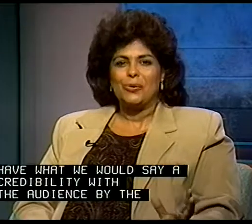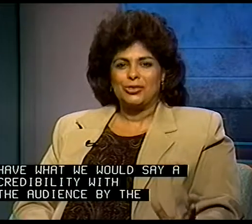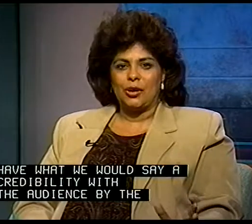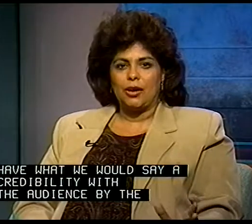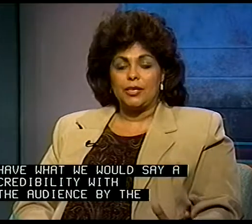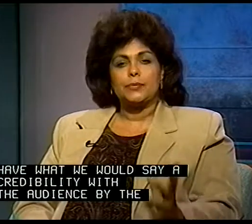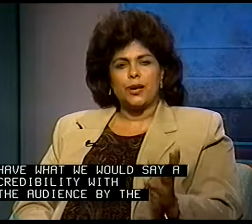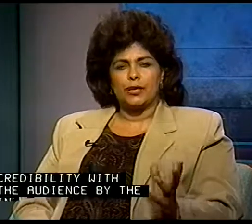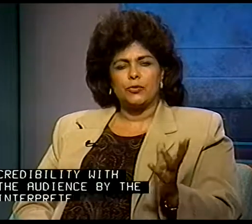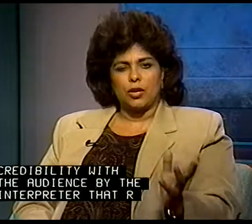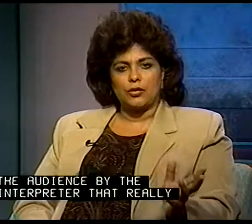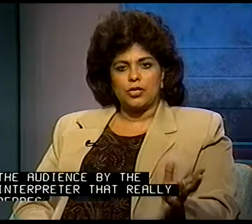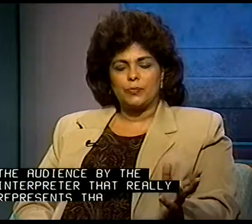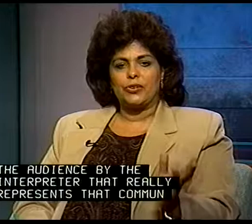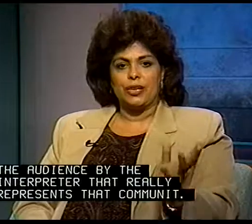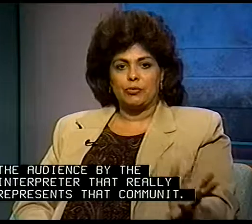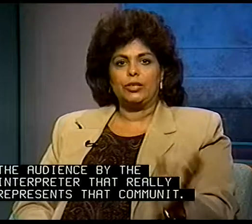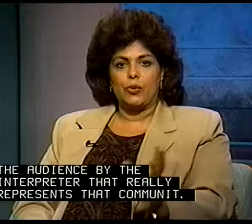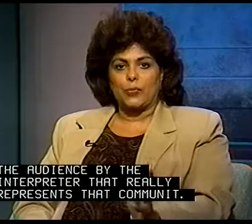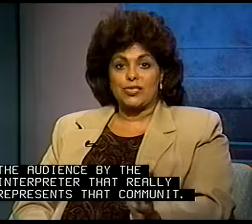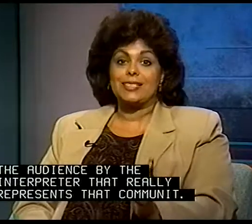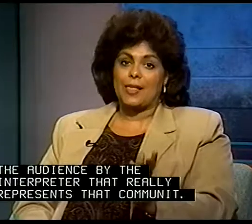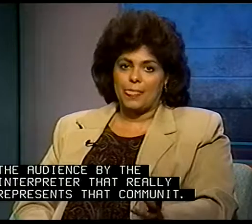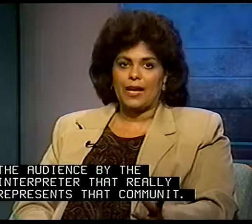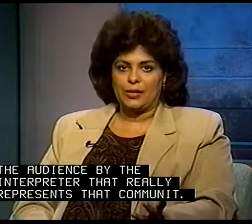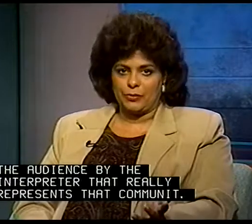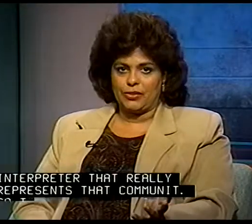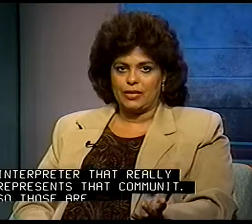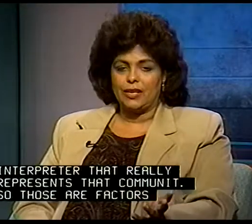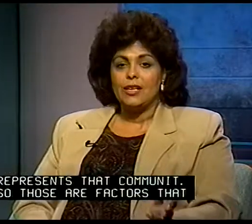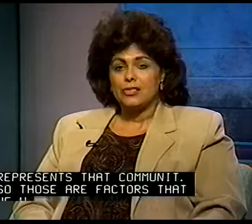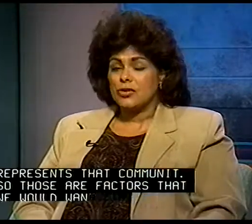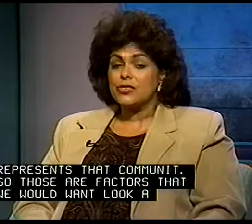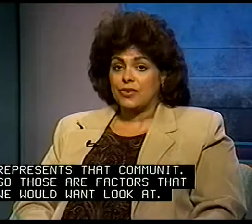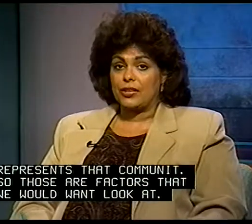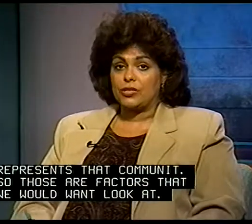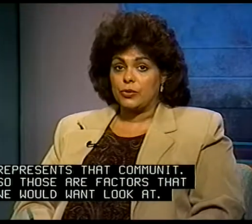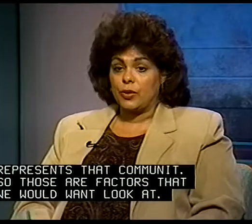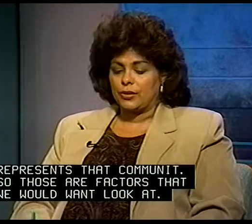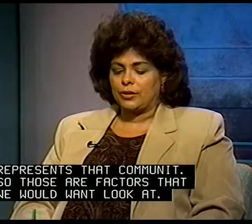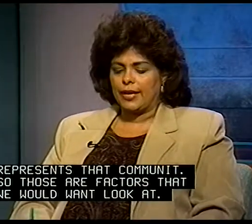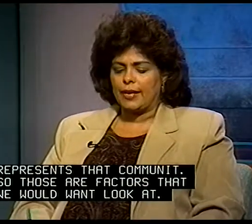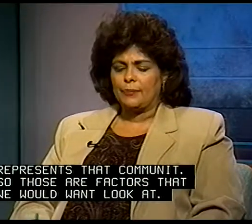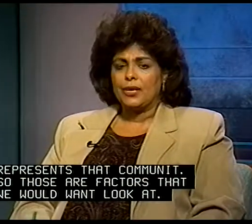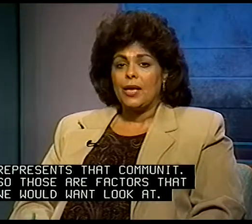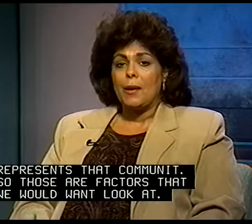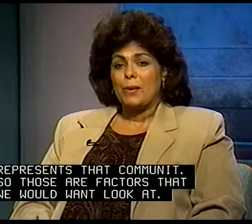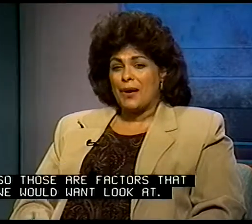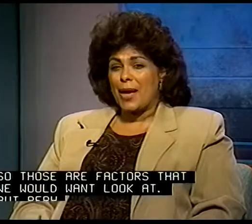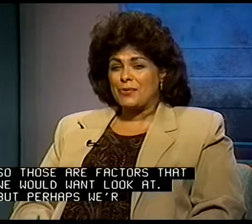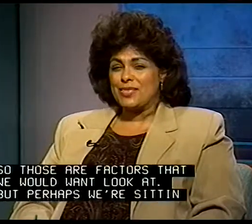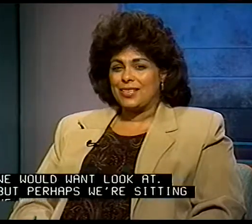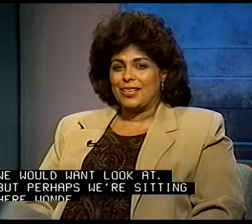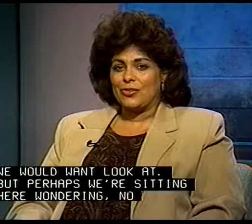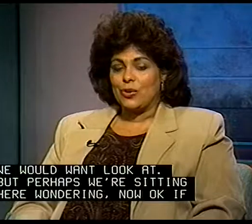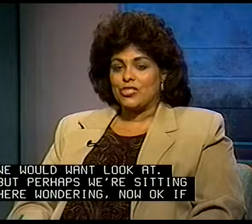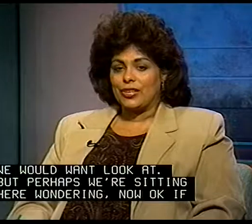with the audience by an interpreter that really represents that community. So those are factors we'd want to look at. But perhaps we're sitting here wondering